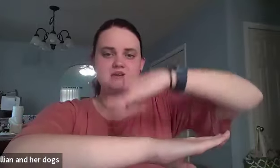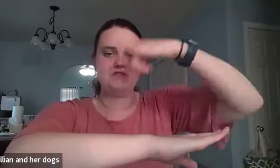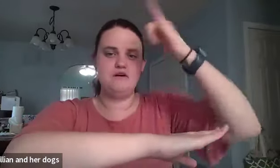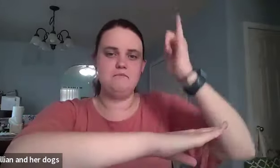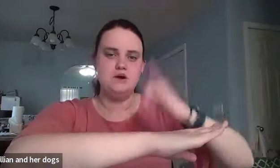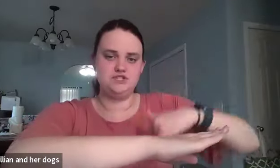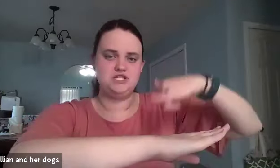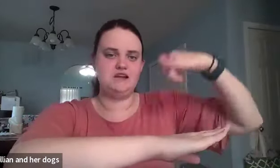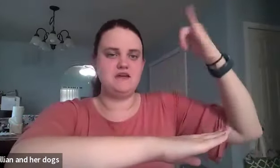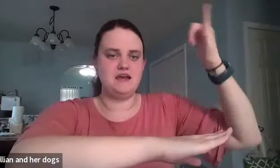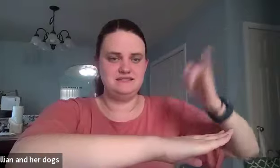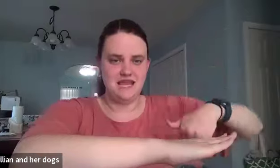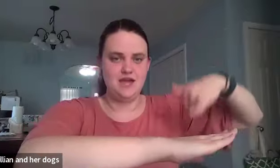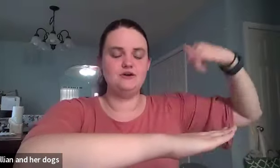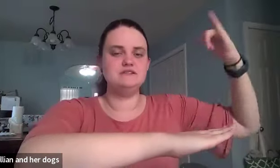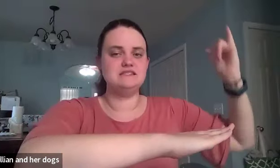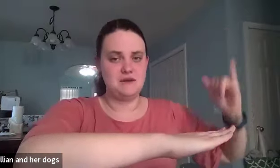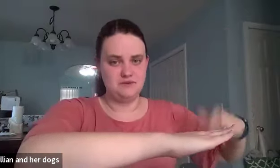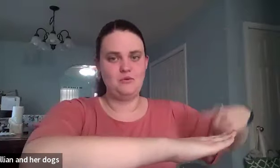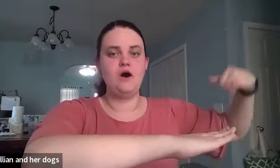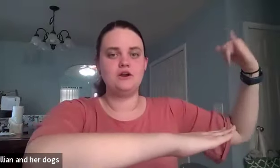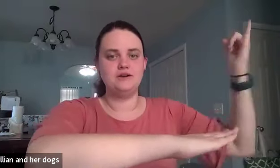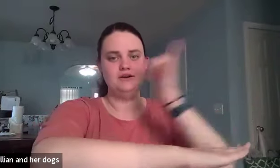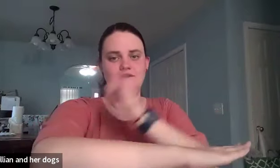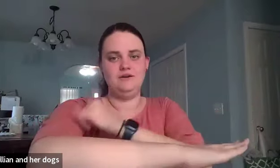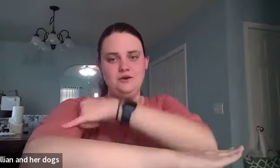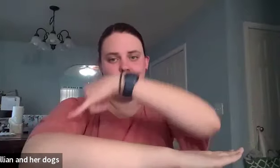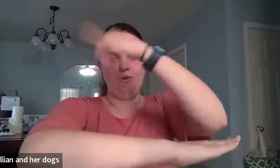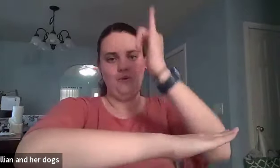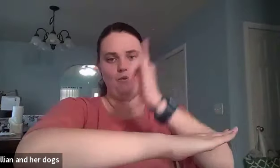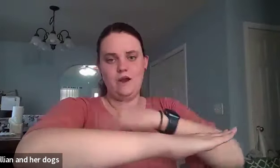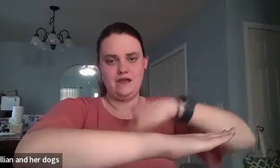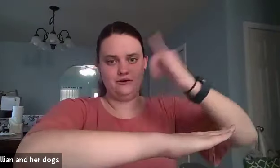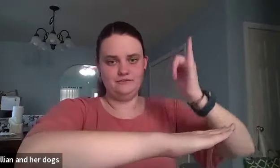make the motion of that tail slapping the water. Whale.